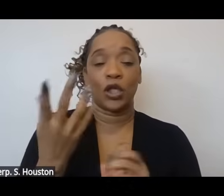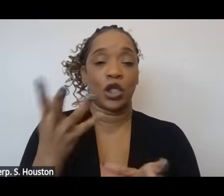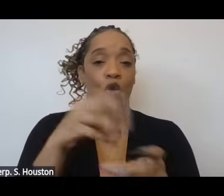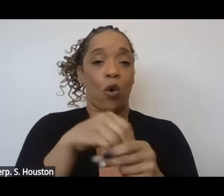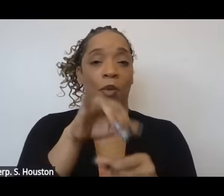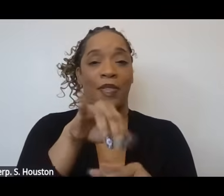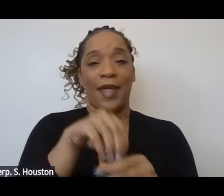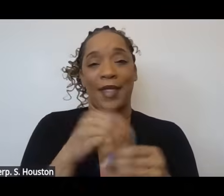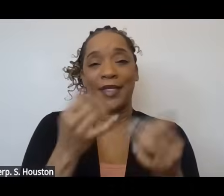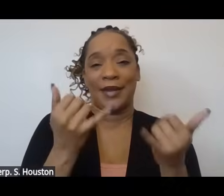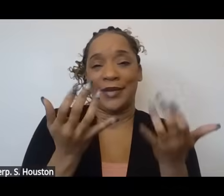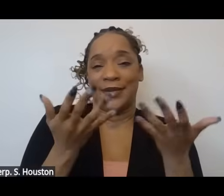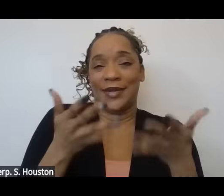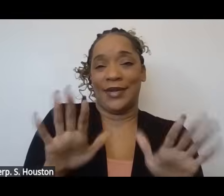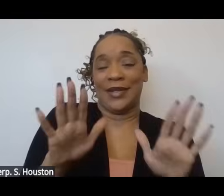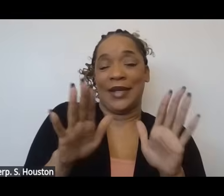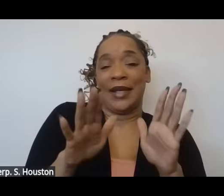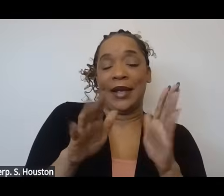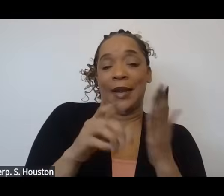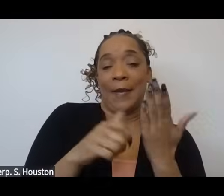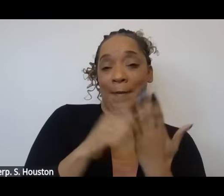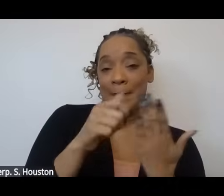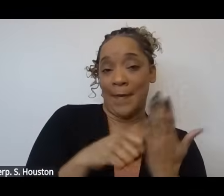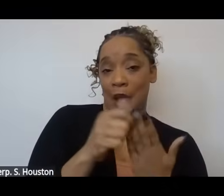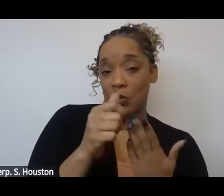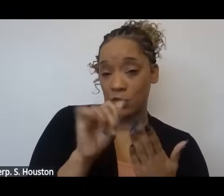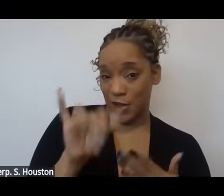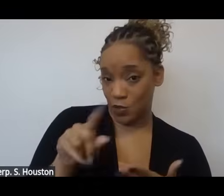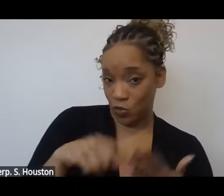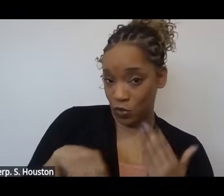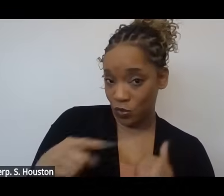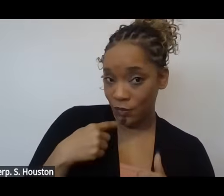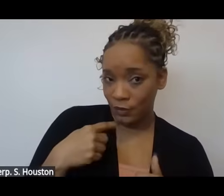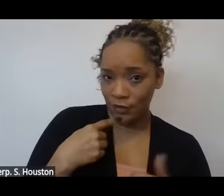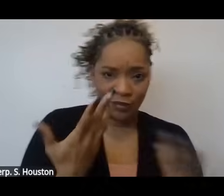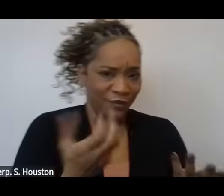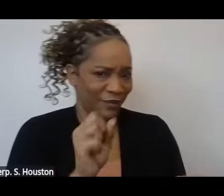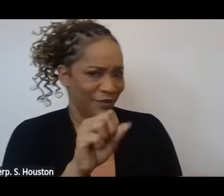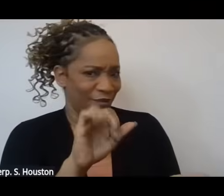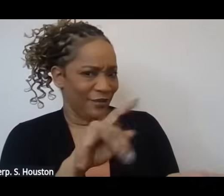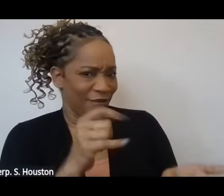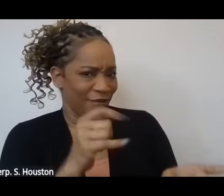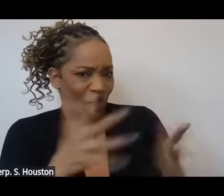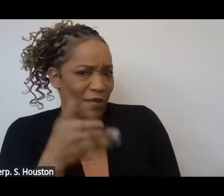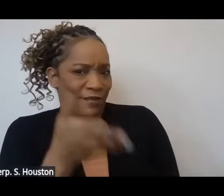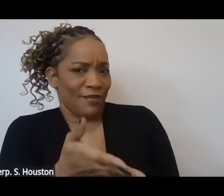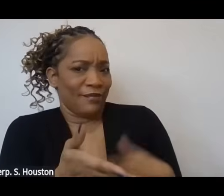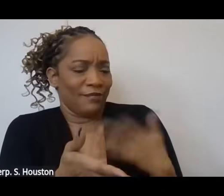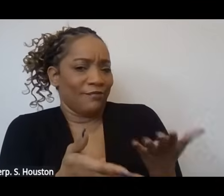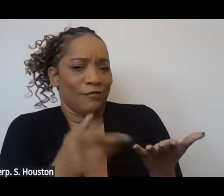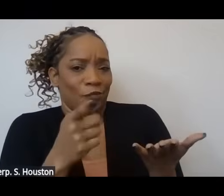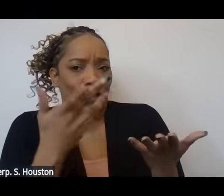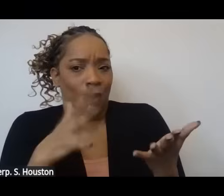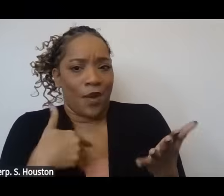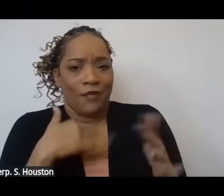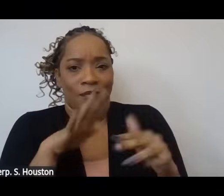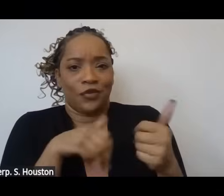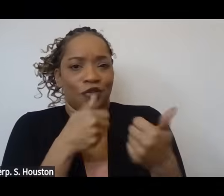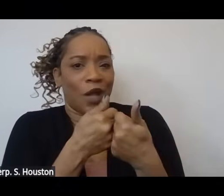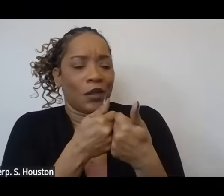manuals? Is that what I hear you saying? It's already incorporated in the existing manuals. So you already have challenge procedures and